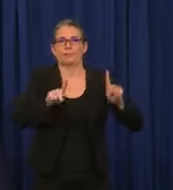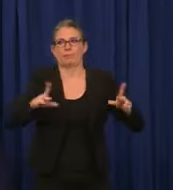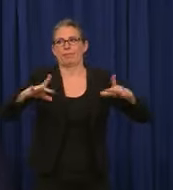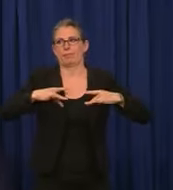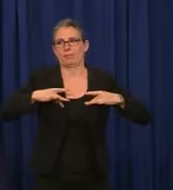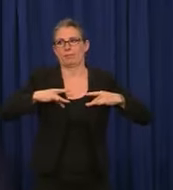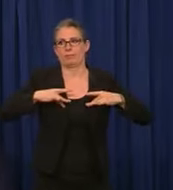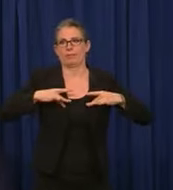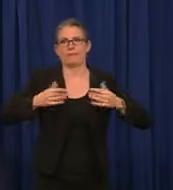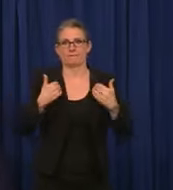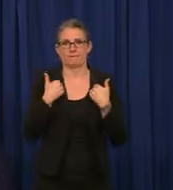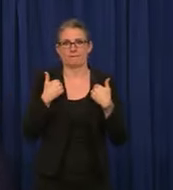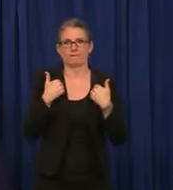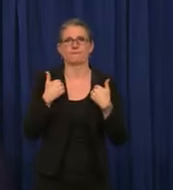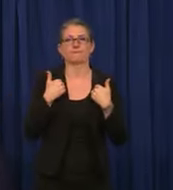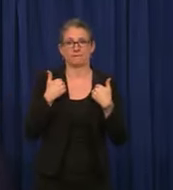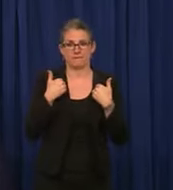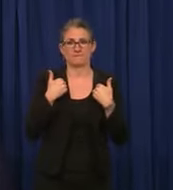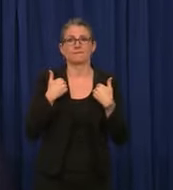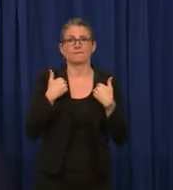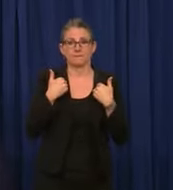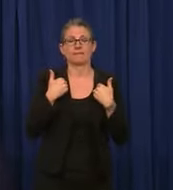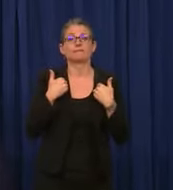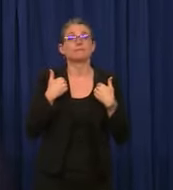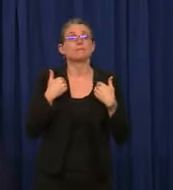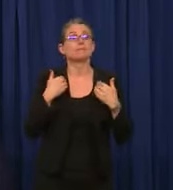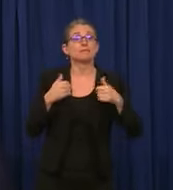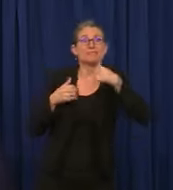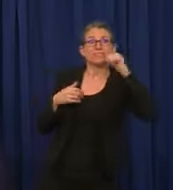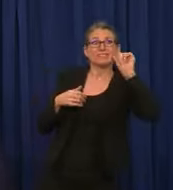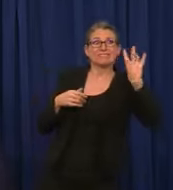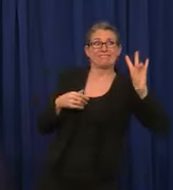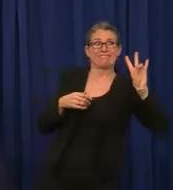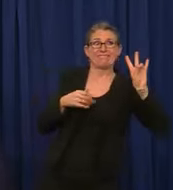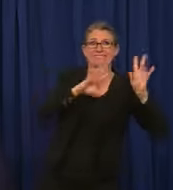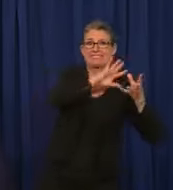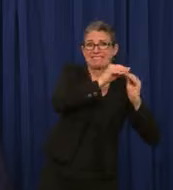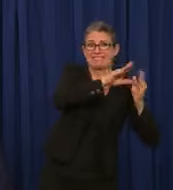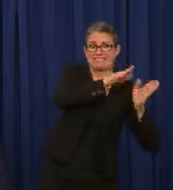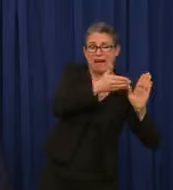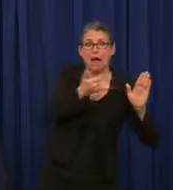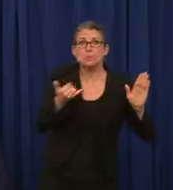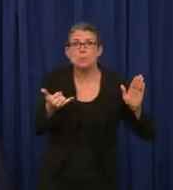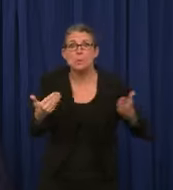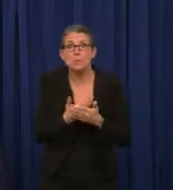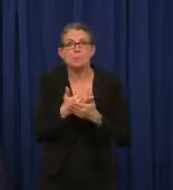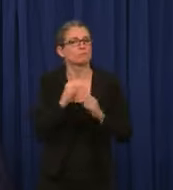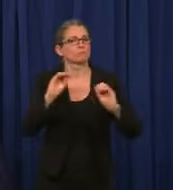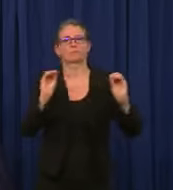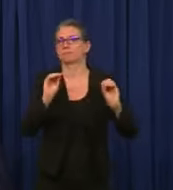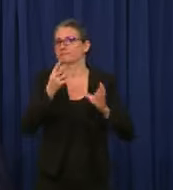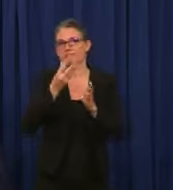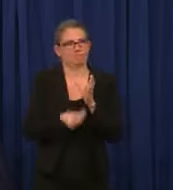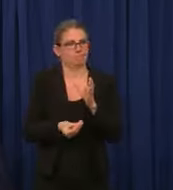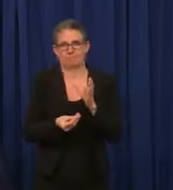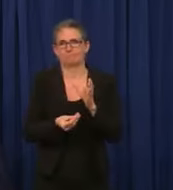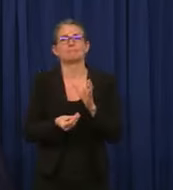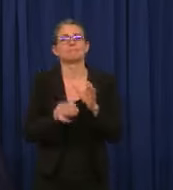There have been no new deaths. That is to say, the total number of individuals who have passed remains at